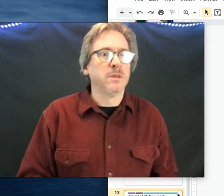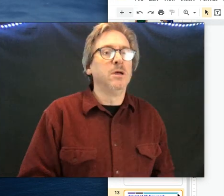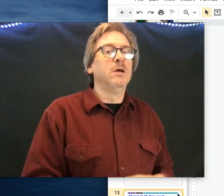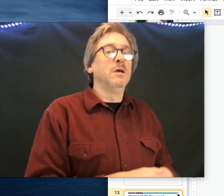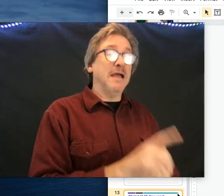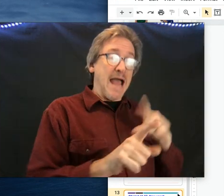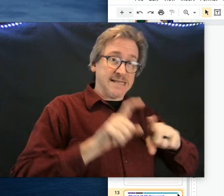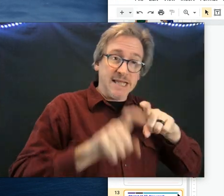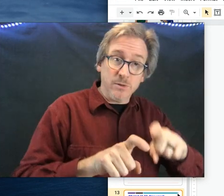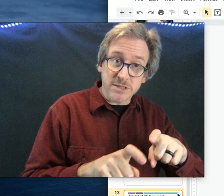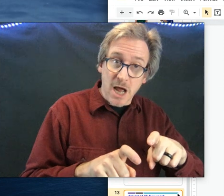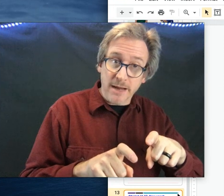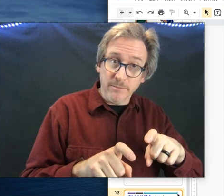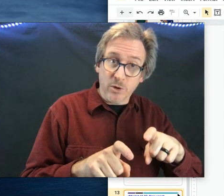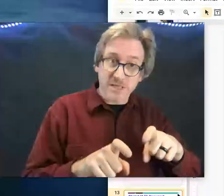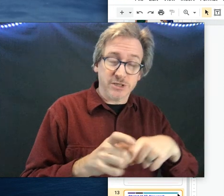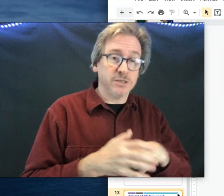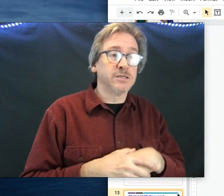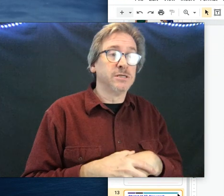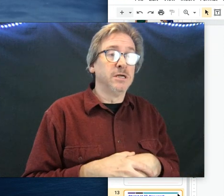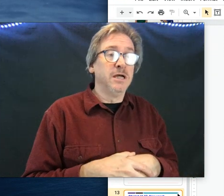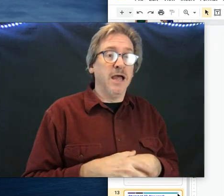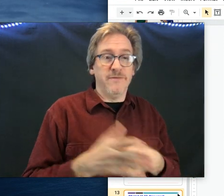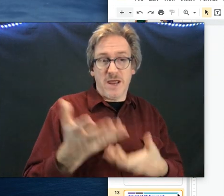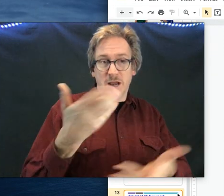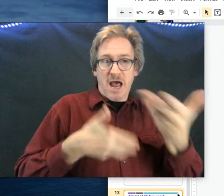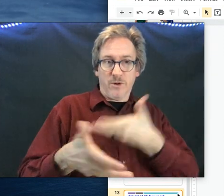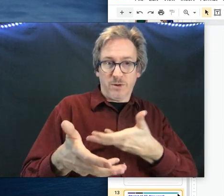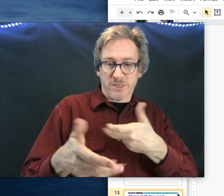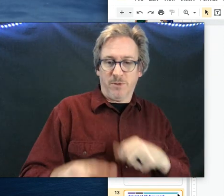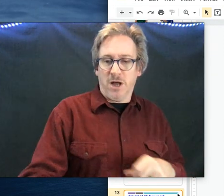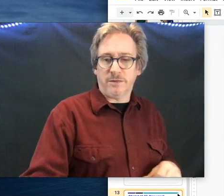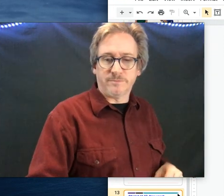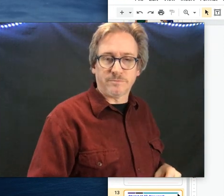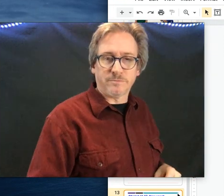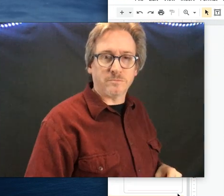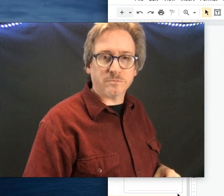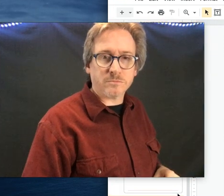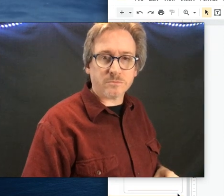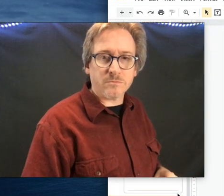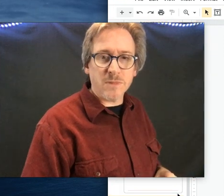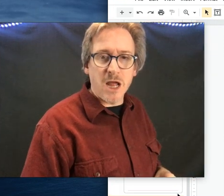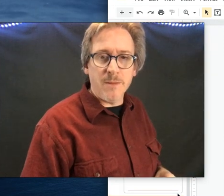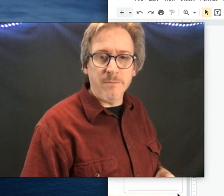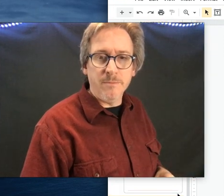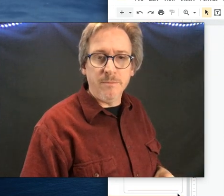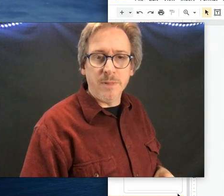listing, asking time questions, and then how do we respond.